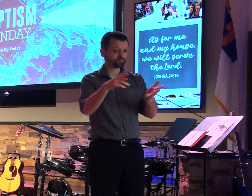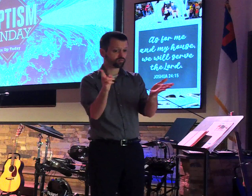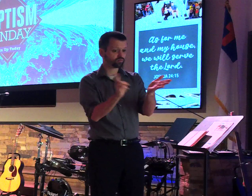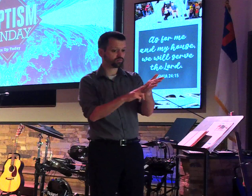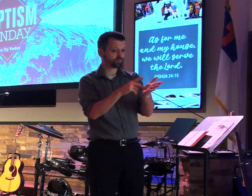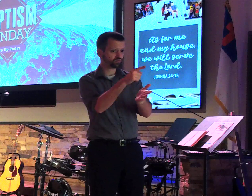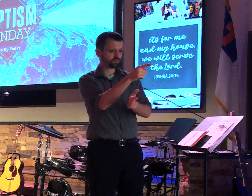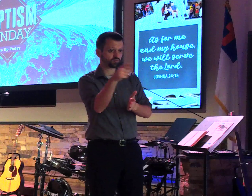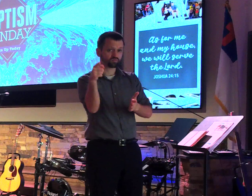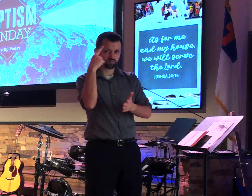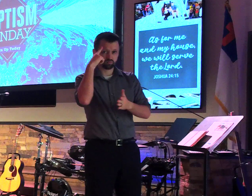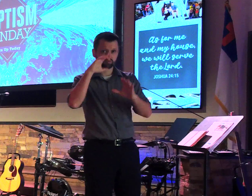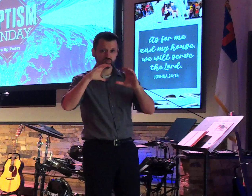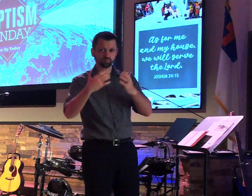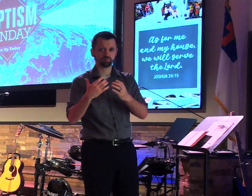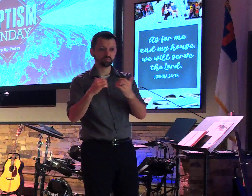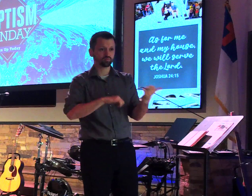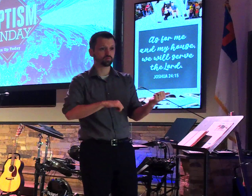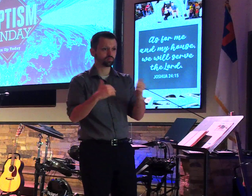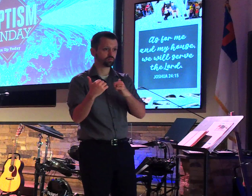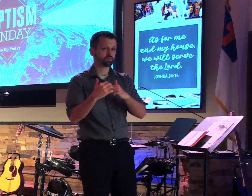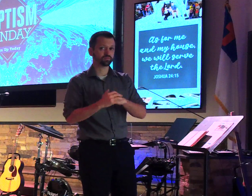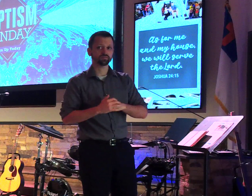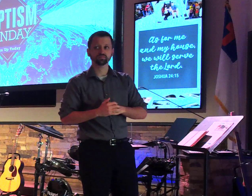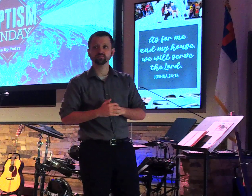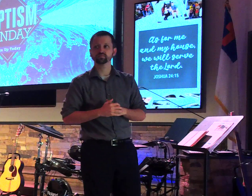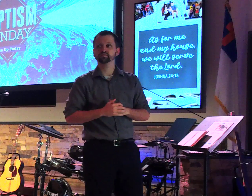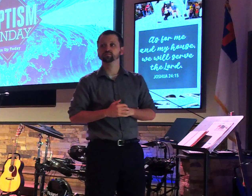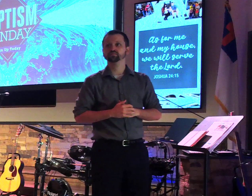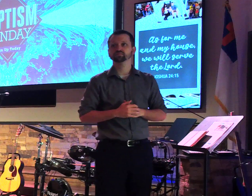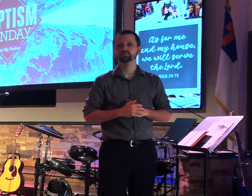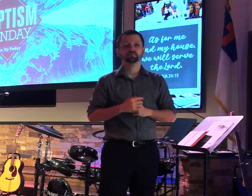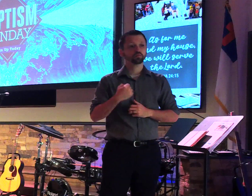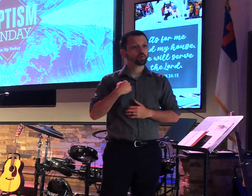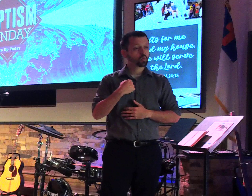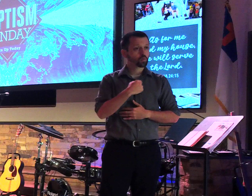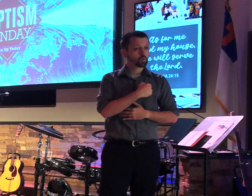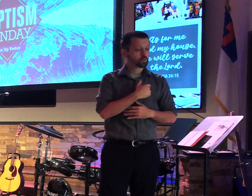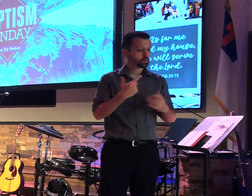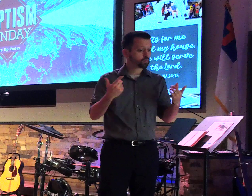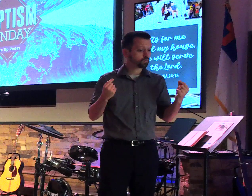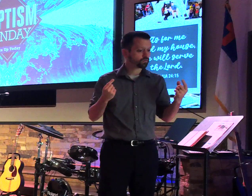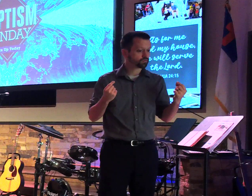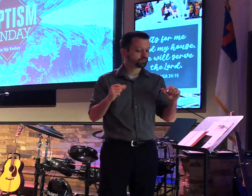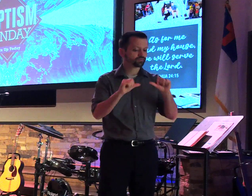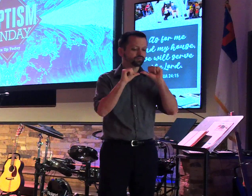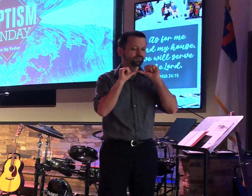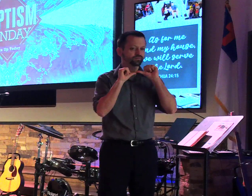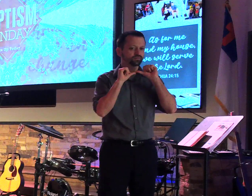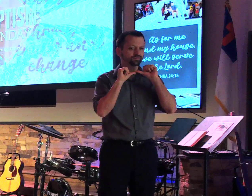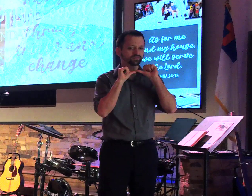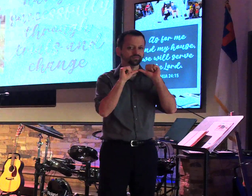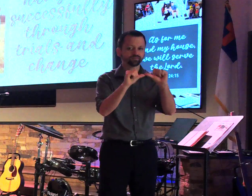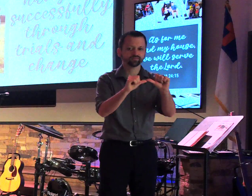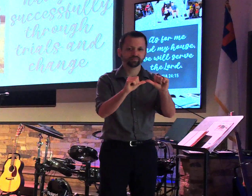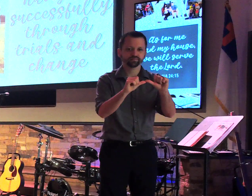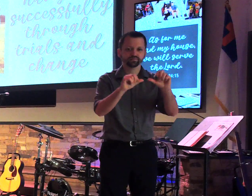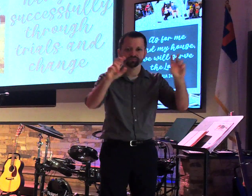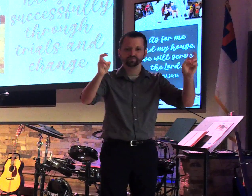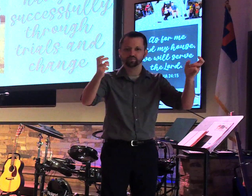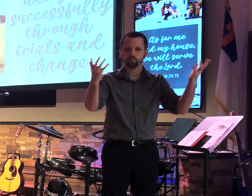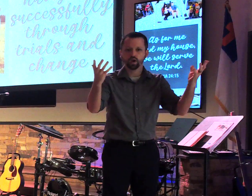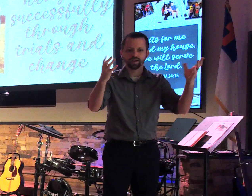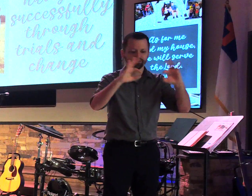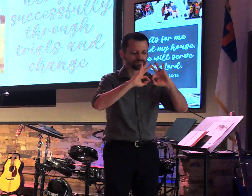class. And so we are going to continue here our series on